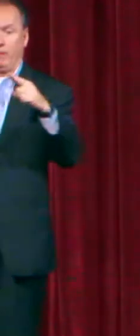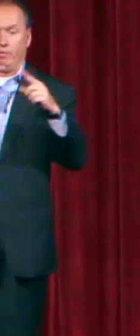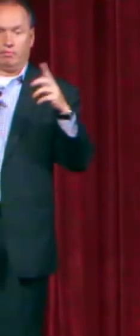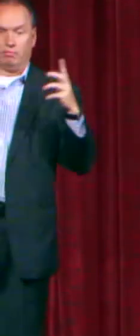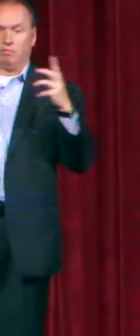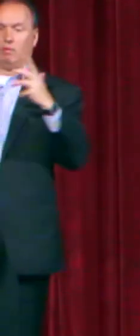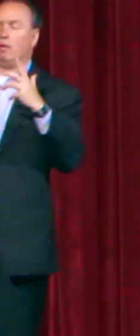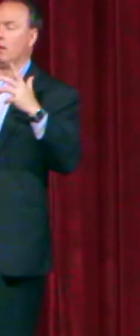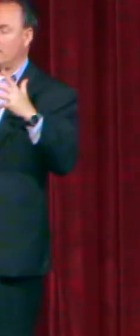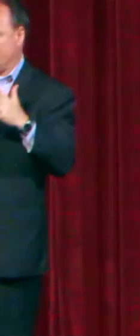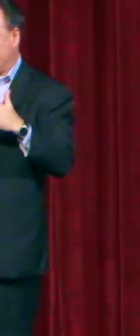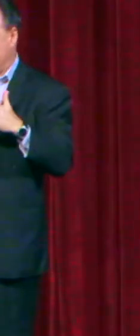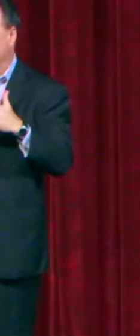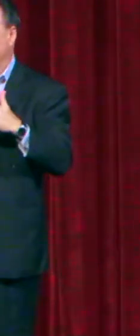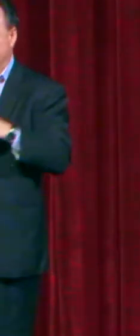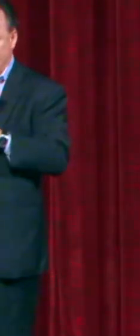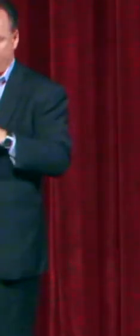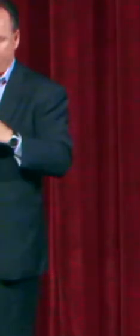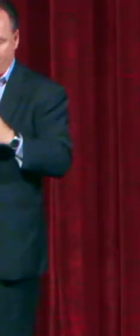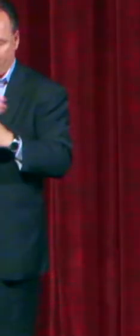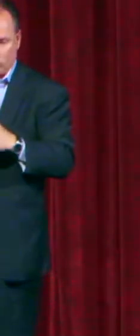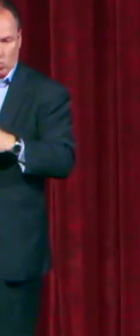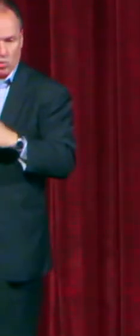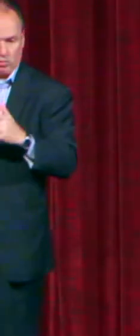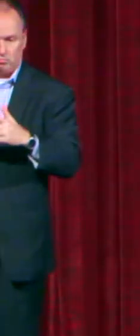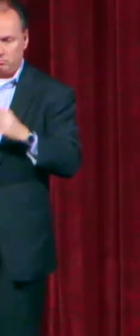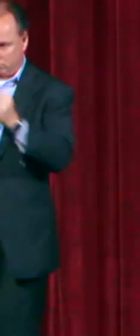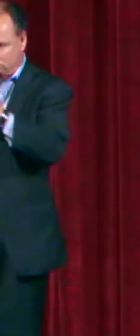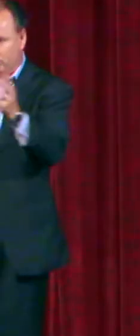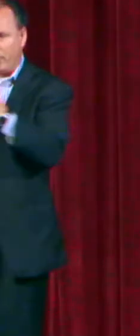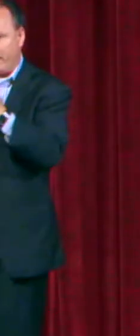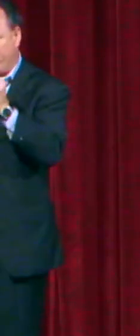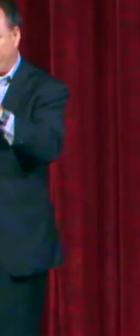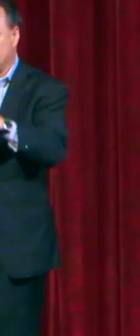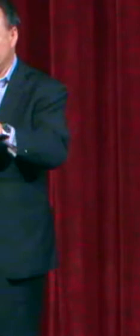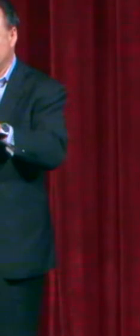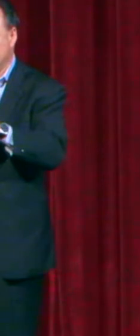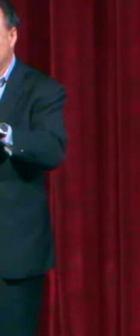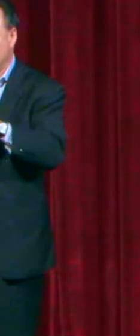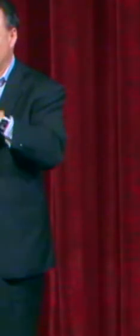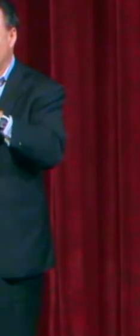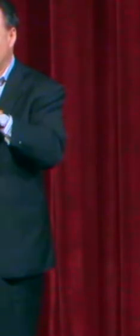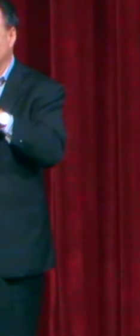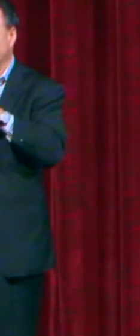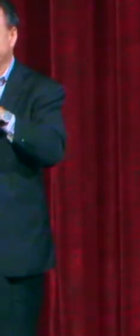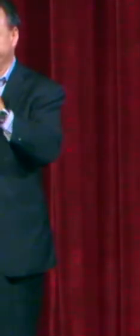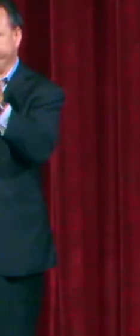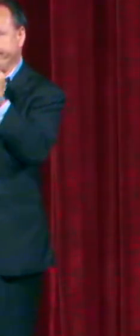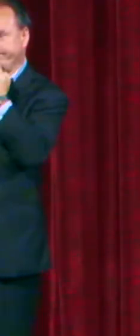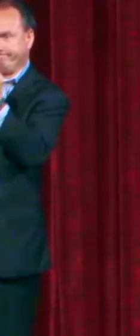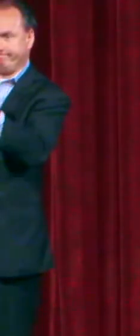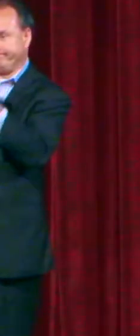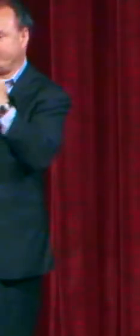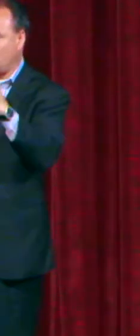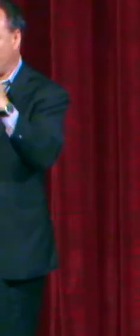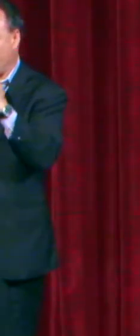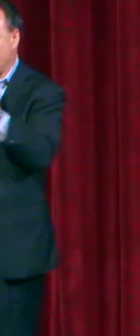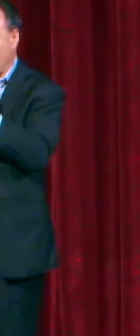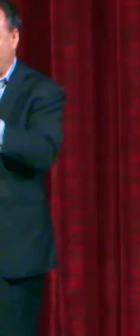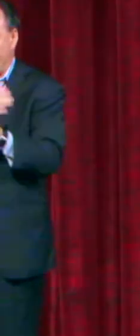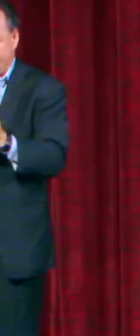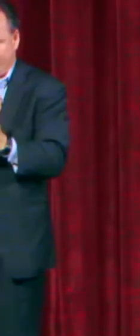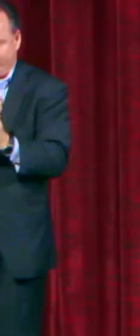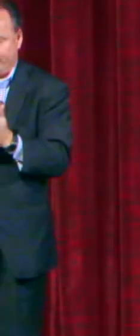incident, myself, as staff members, or getting that information and making that two-way communication available for myself, students,